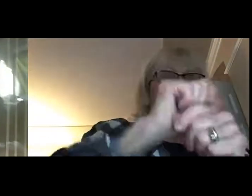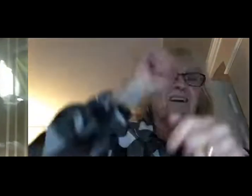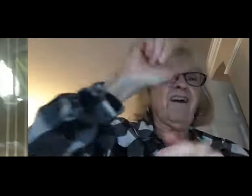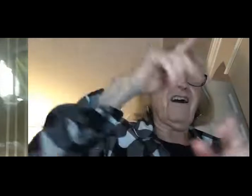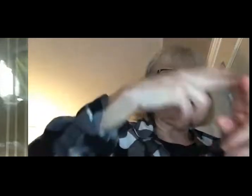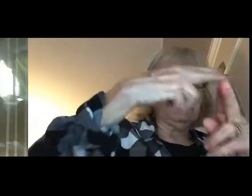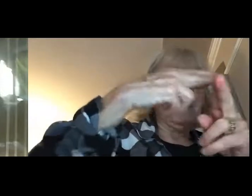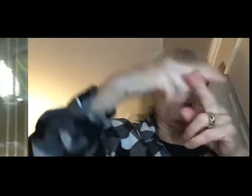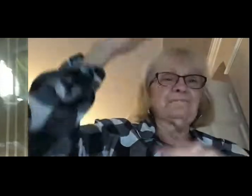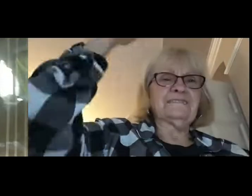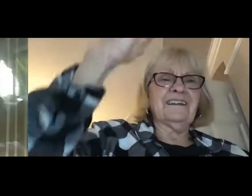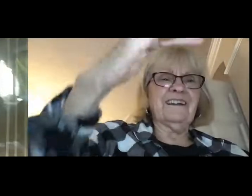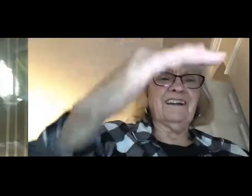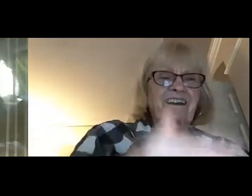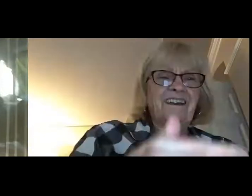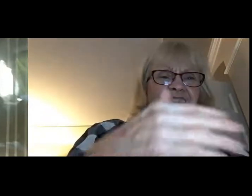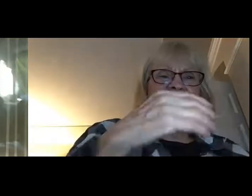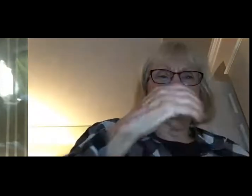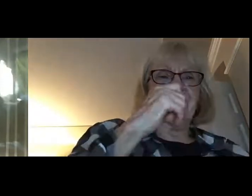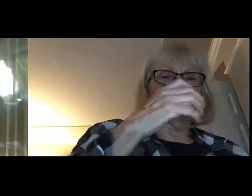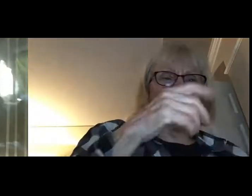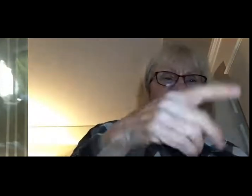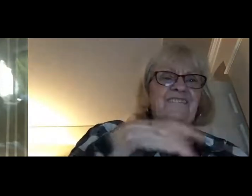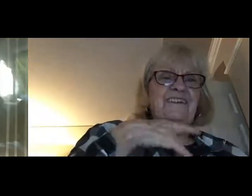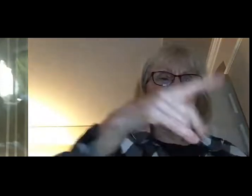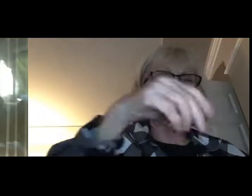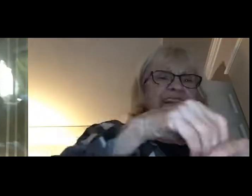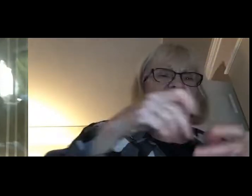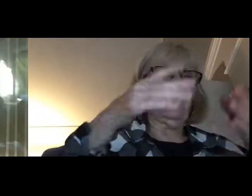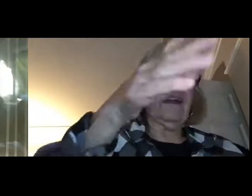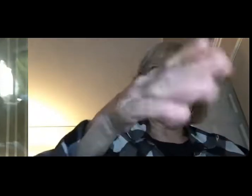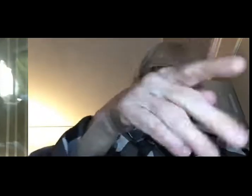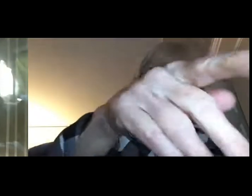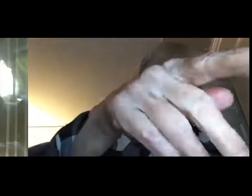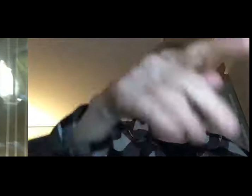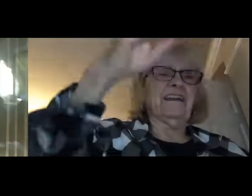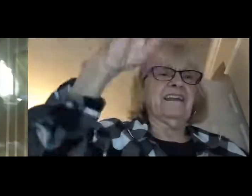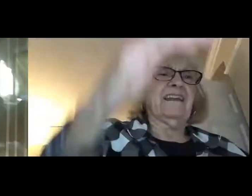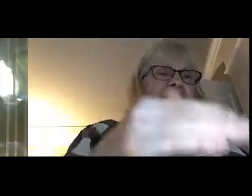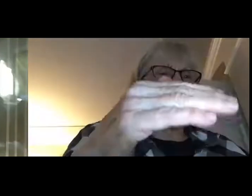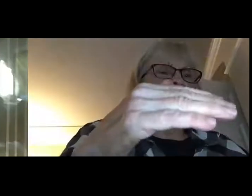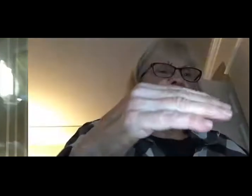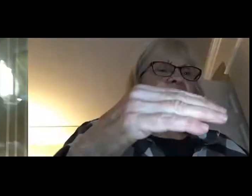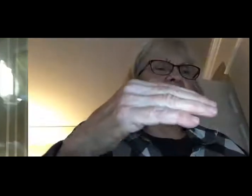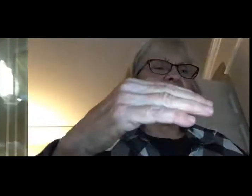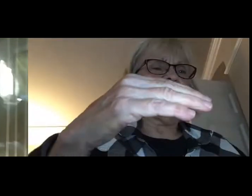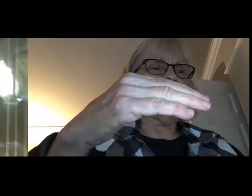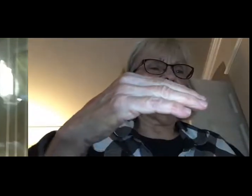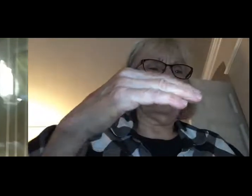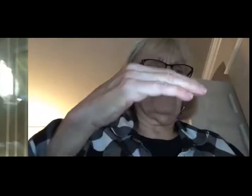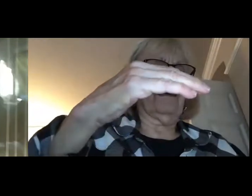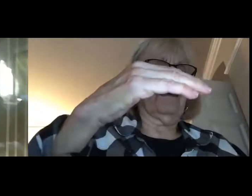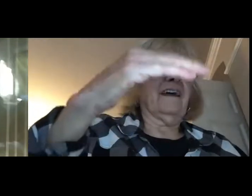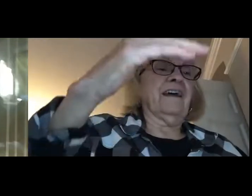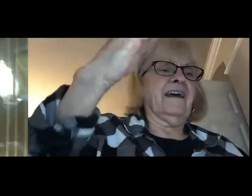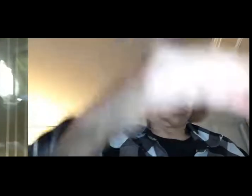Because I wished I could have gotten all the names. I feel like all the names are in the way. I wish I